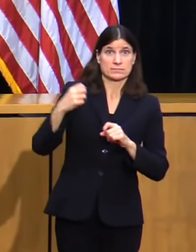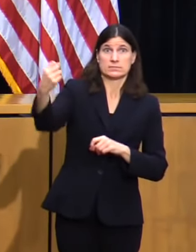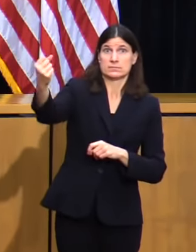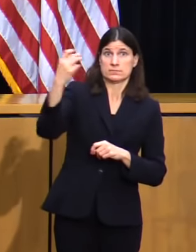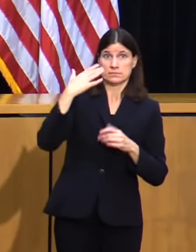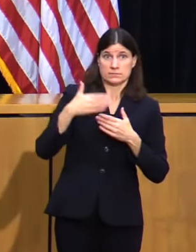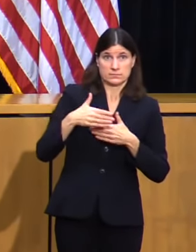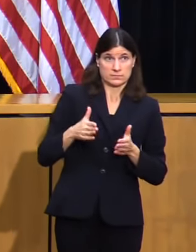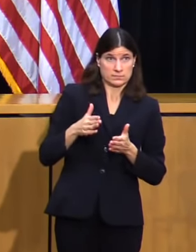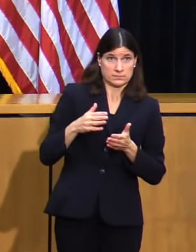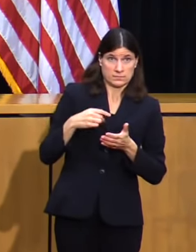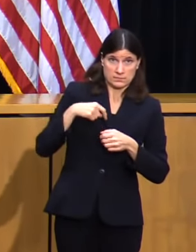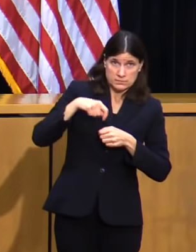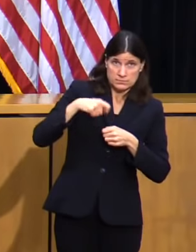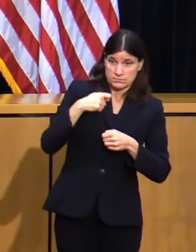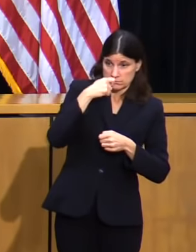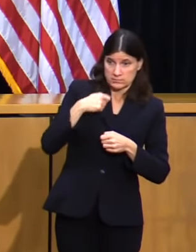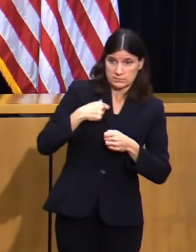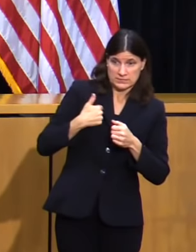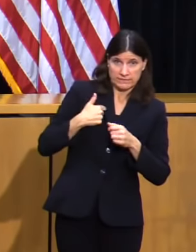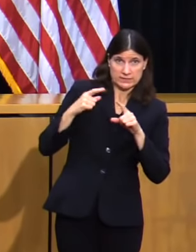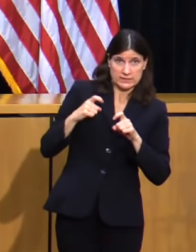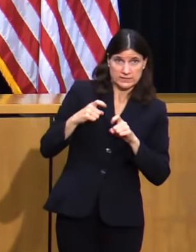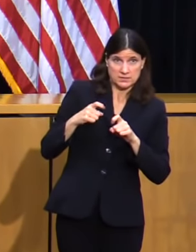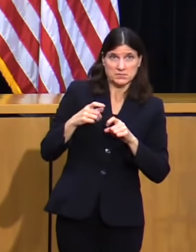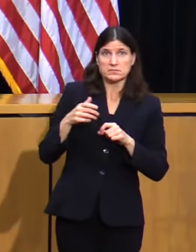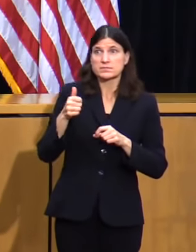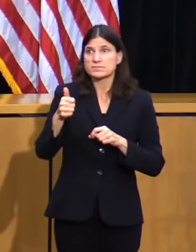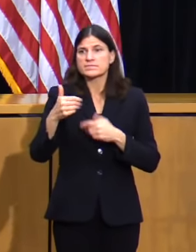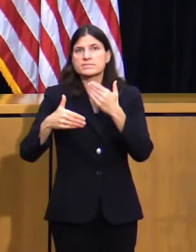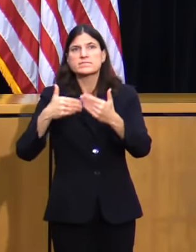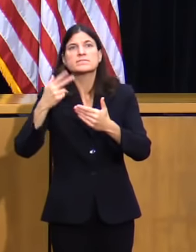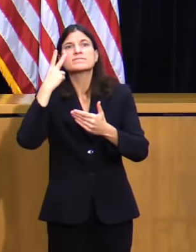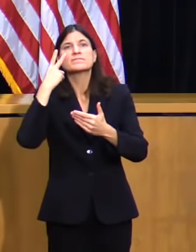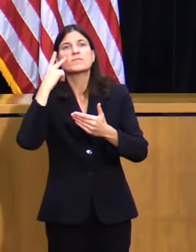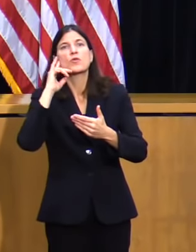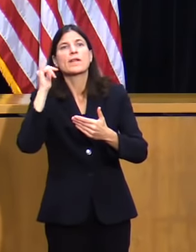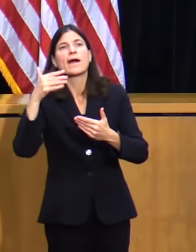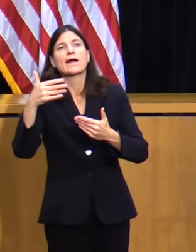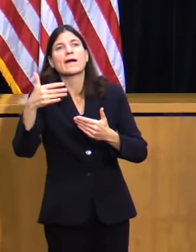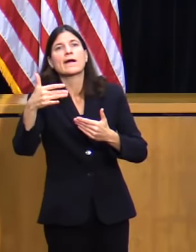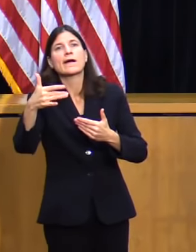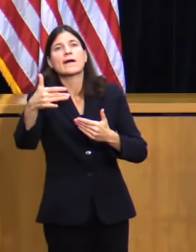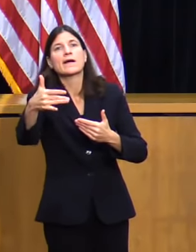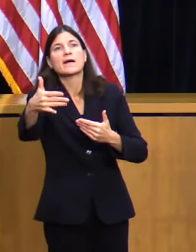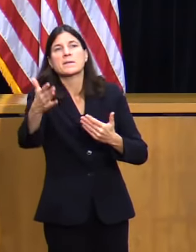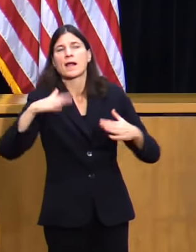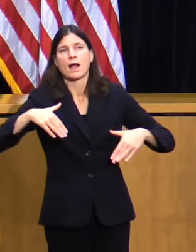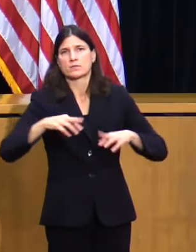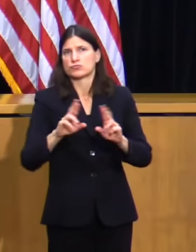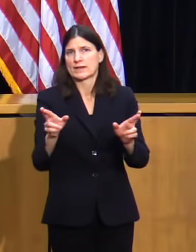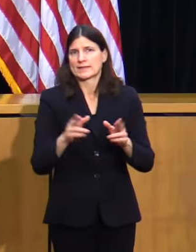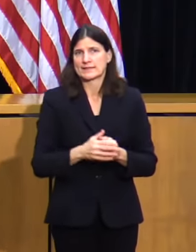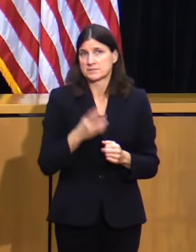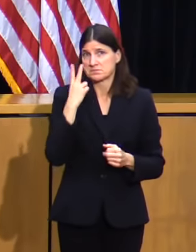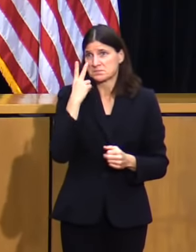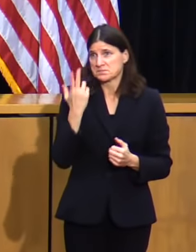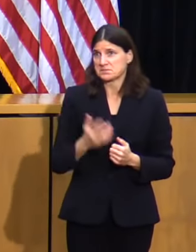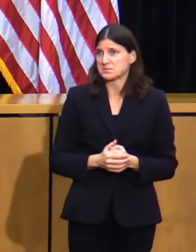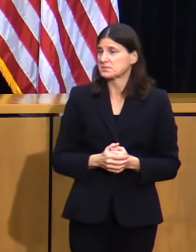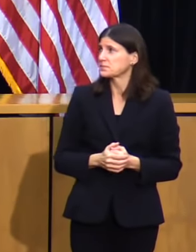be something where you could actually see those devices being tested if you would like. And can I ask you, before you step down, staffing of the DCU Center, I know that